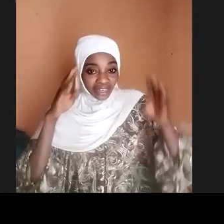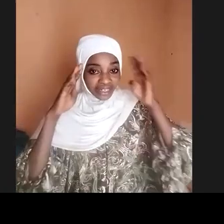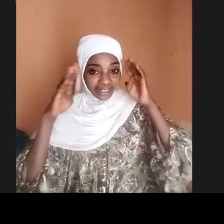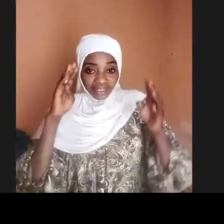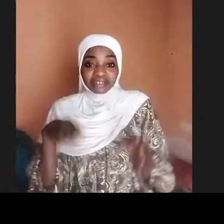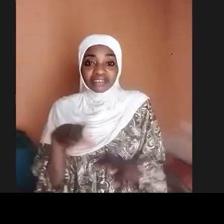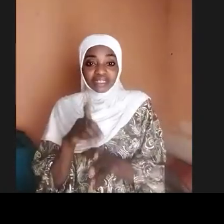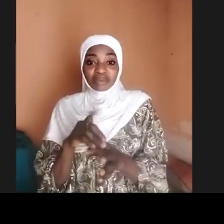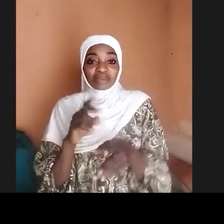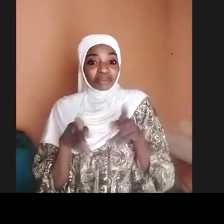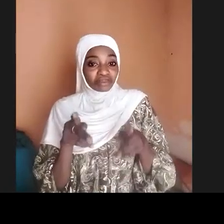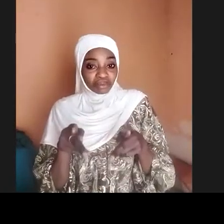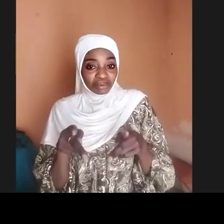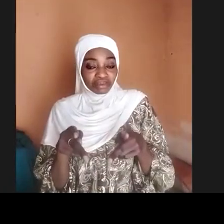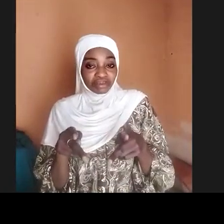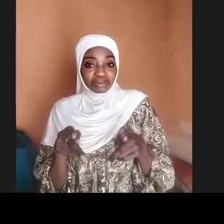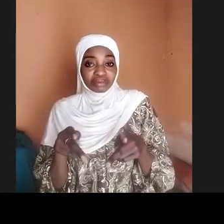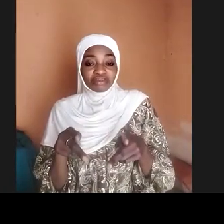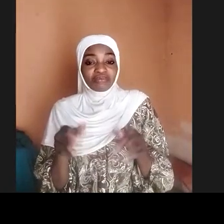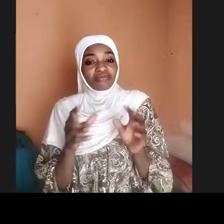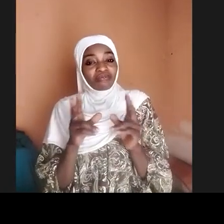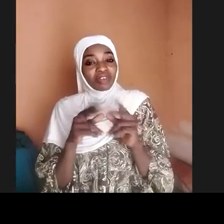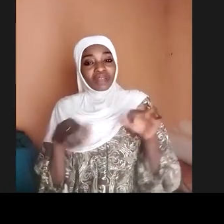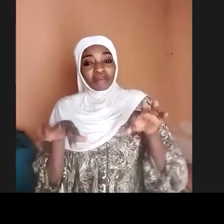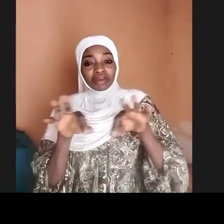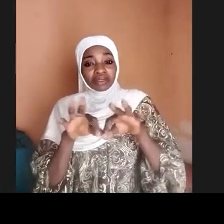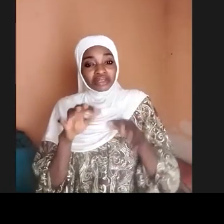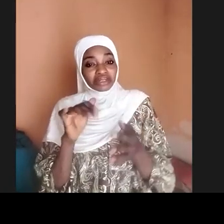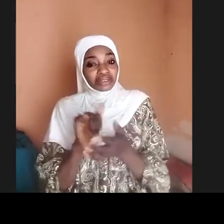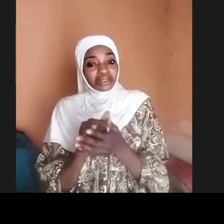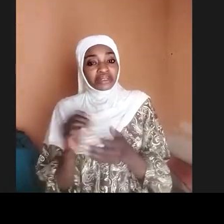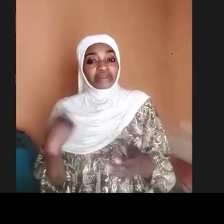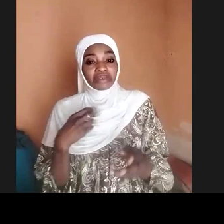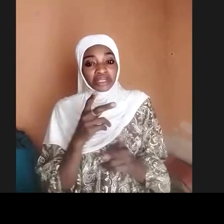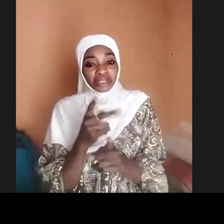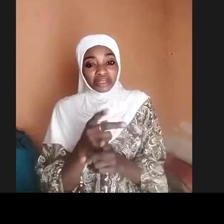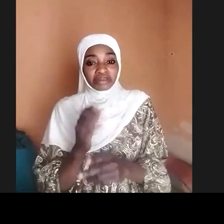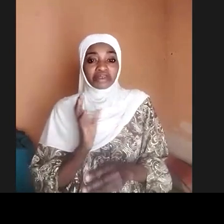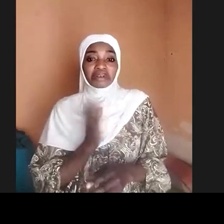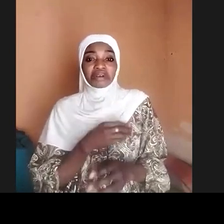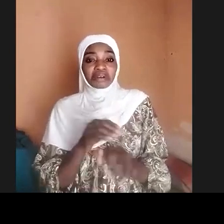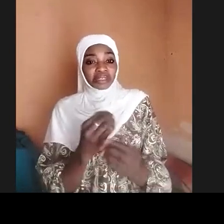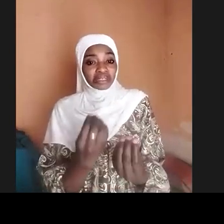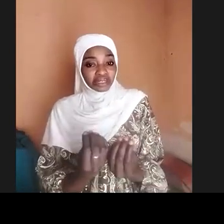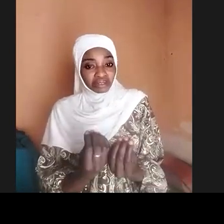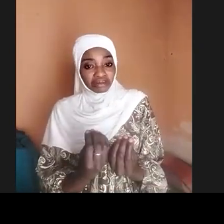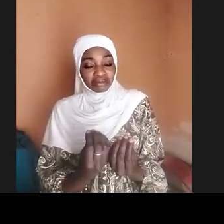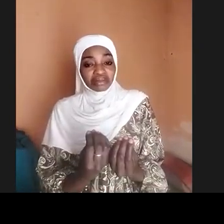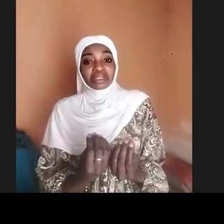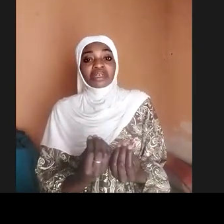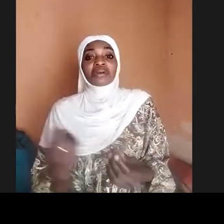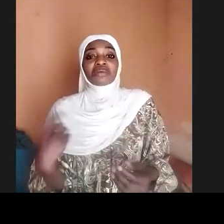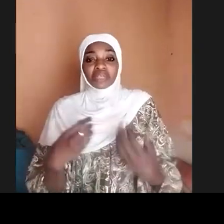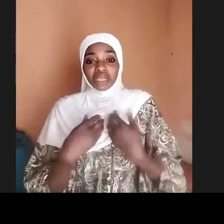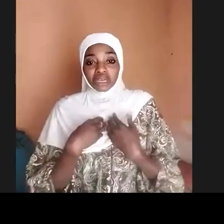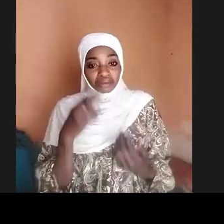it's really important that we keep our organisation and our struggle. We have seen over